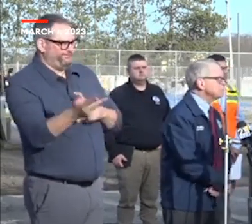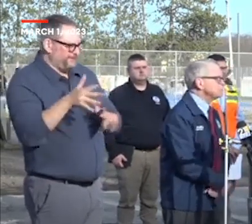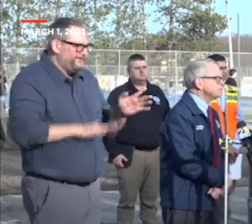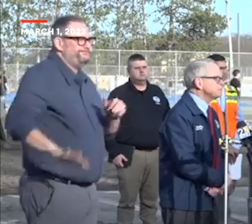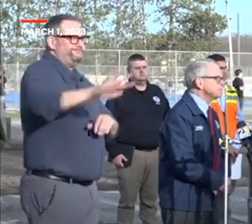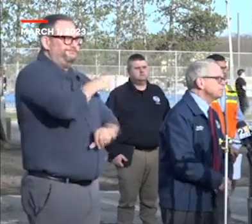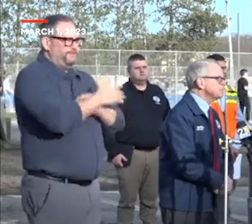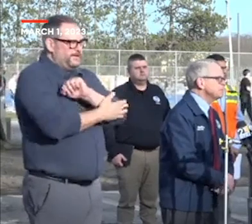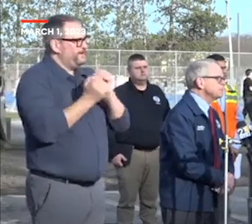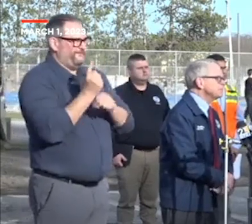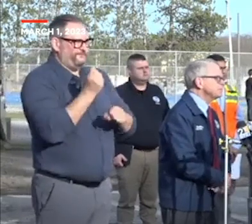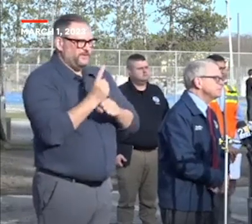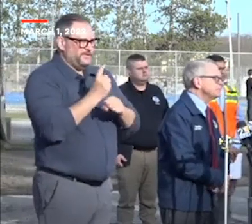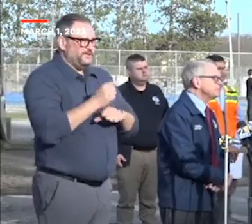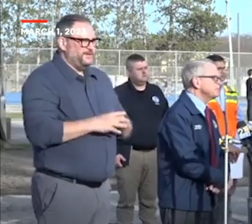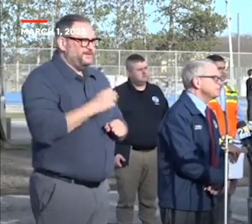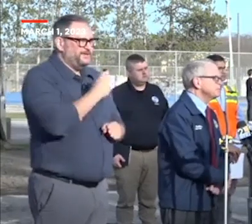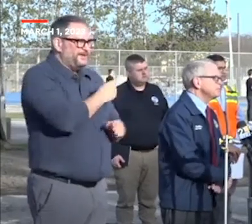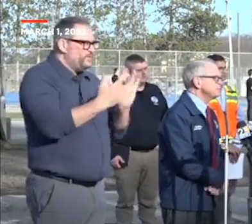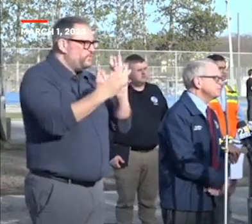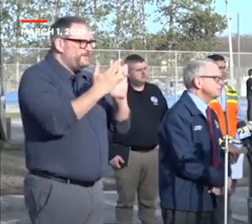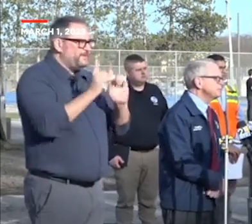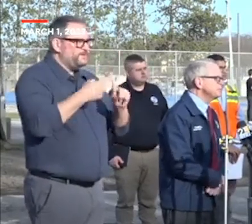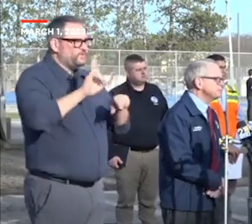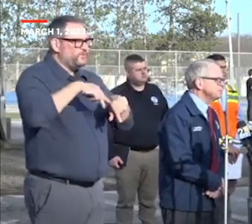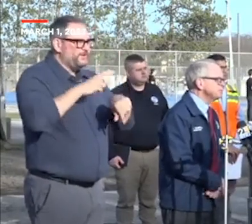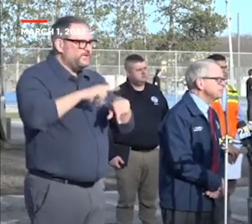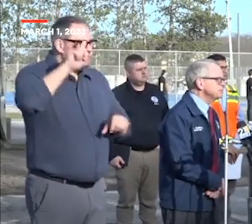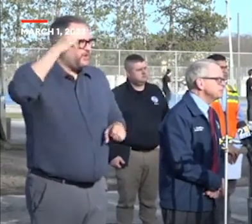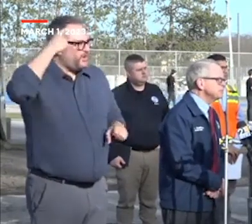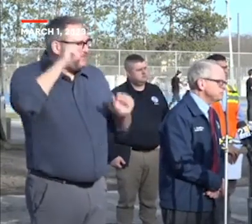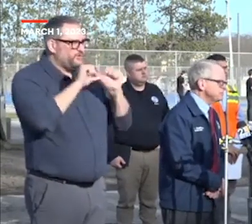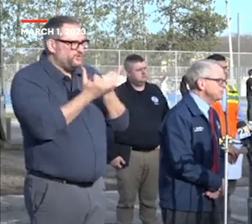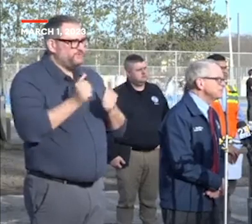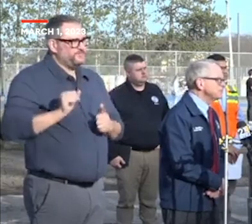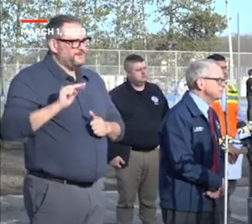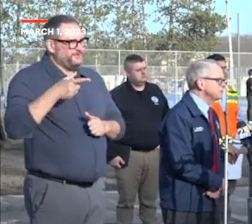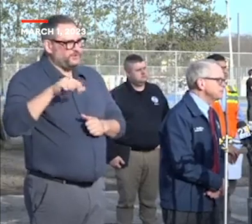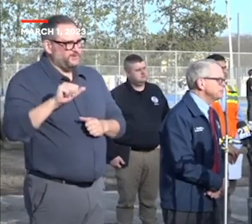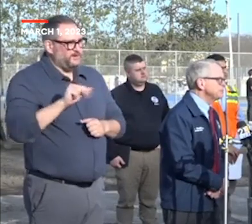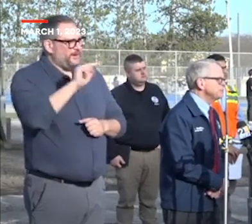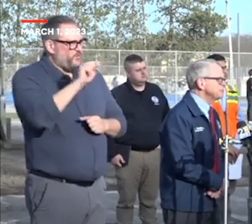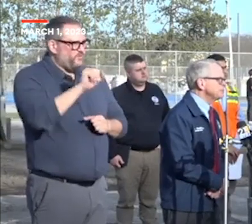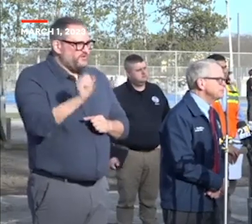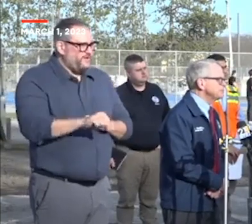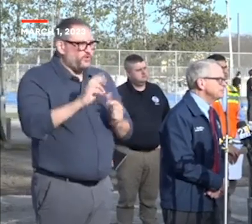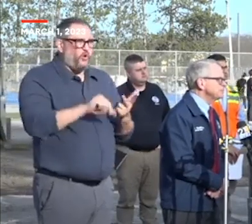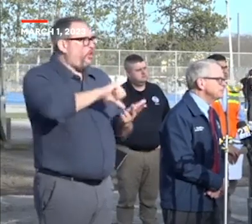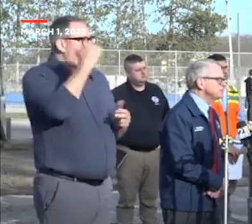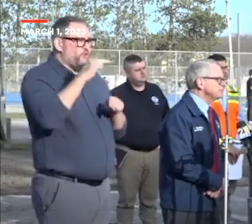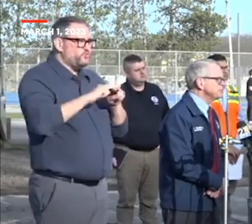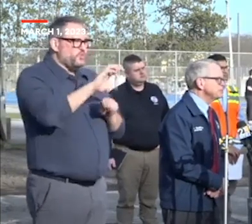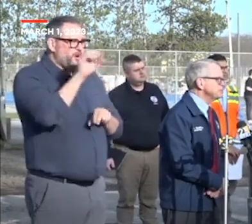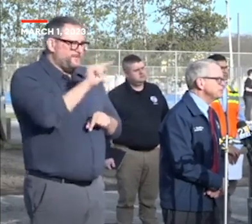Governors Association to collaborate with some kind of effort to say to Norfolk Southern or any other rail carrier, you guys got to get it together